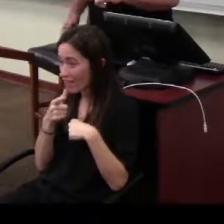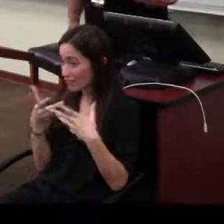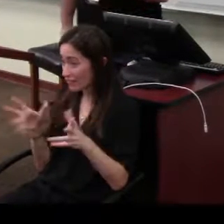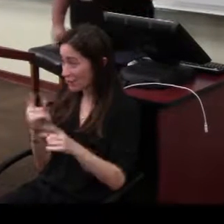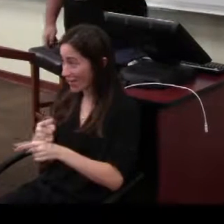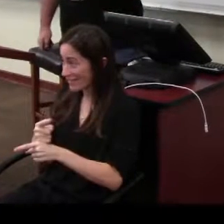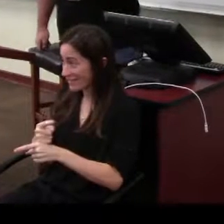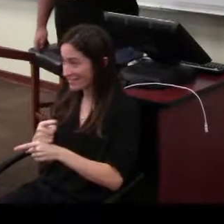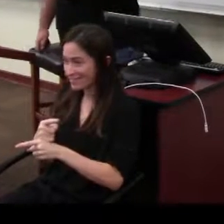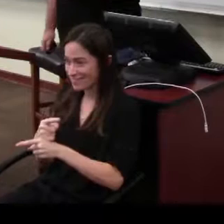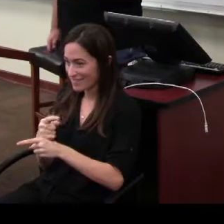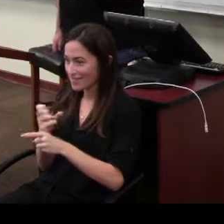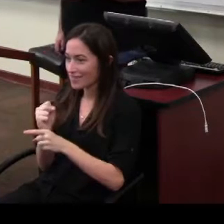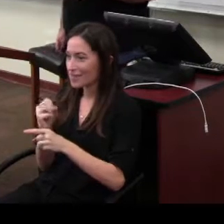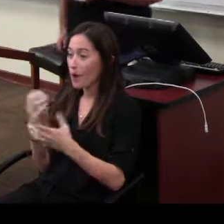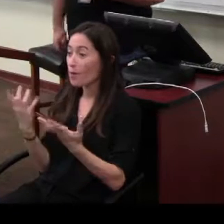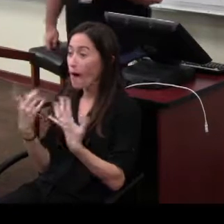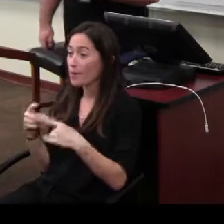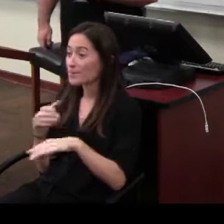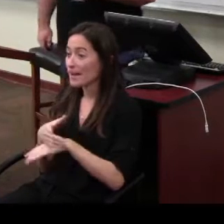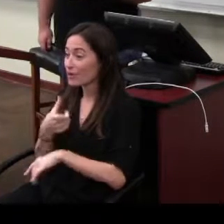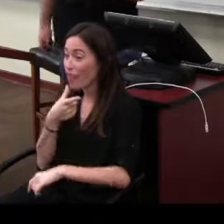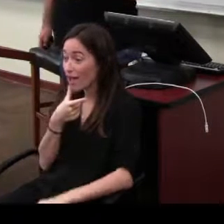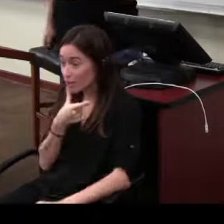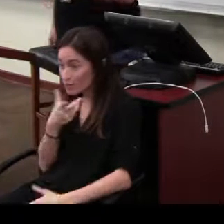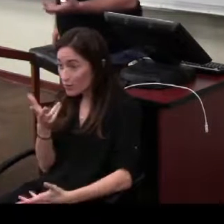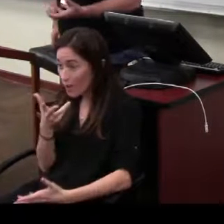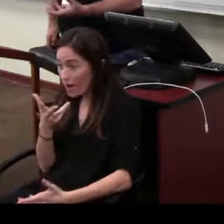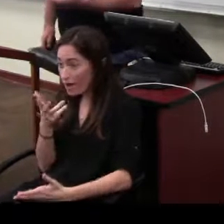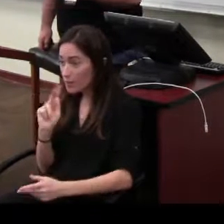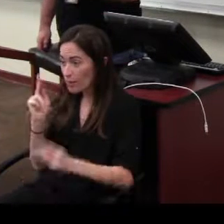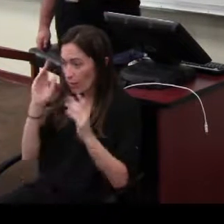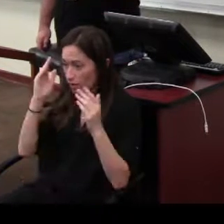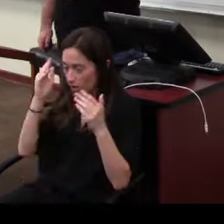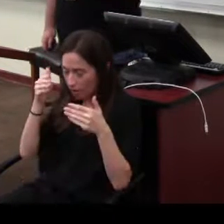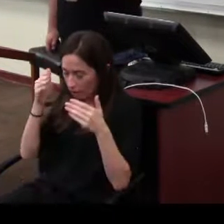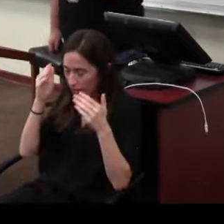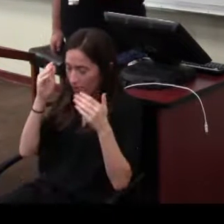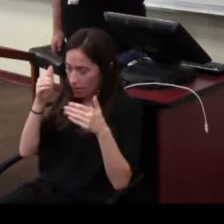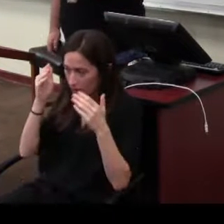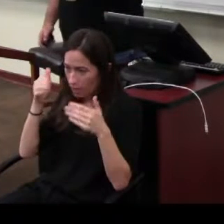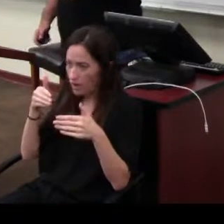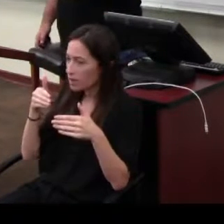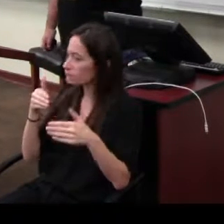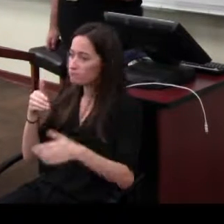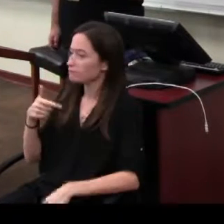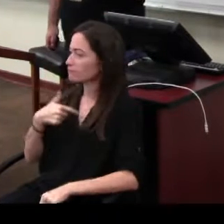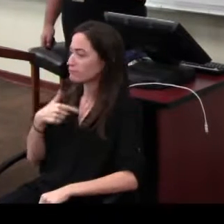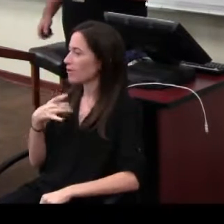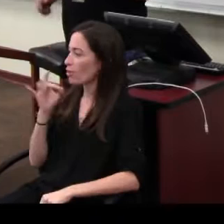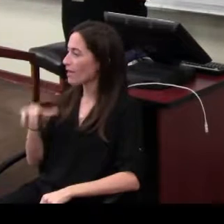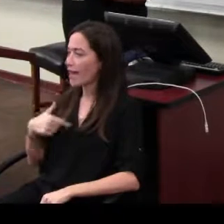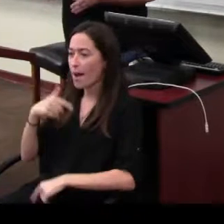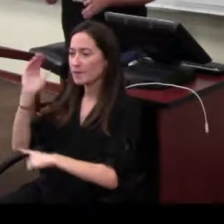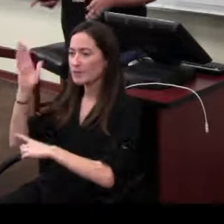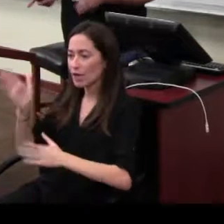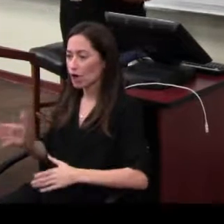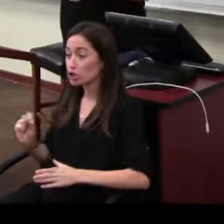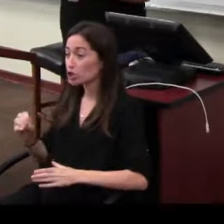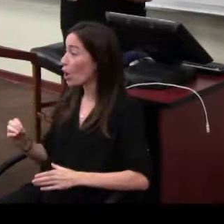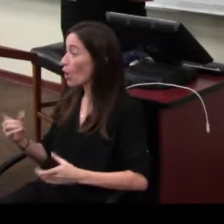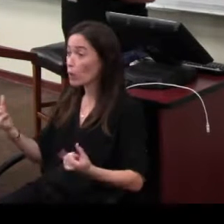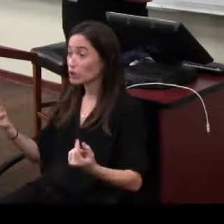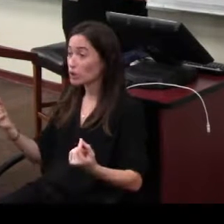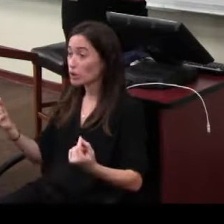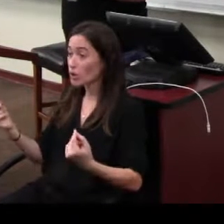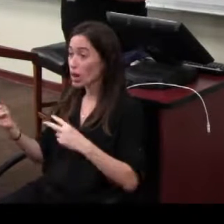right? So what happens after lunch is a lot of times people start to nod off. Okay, I can't have that as a speaker. So what I want you to do is